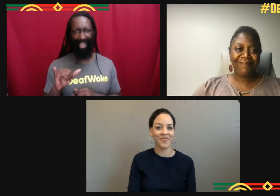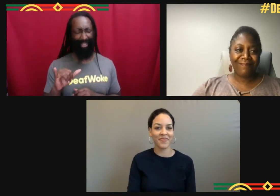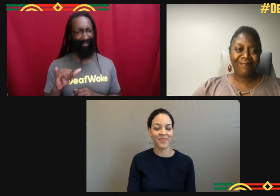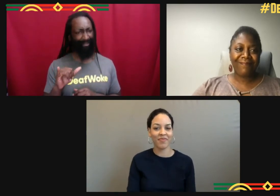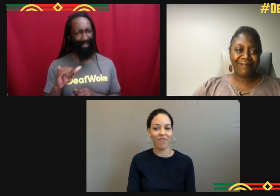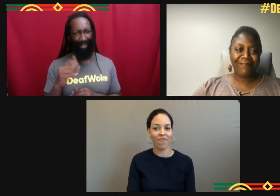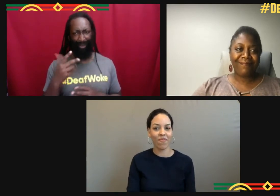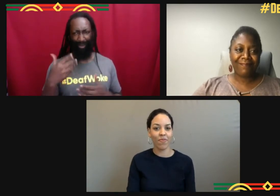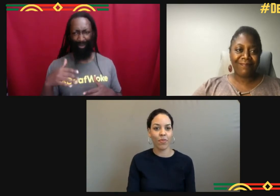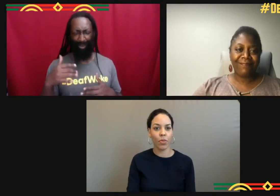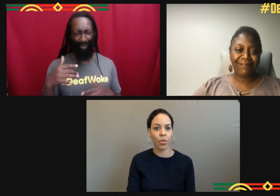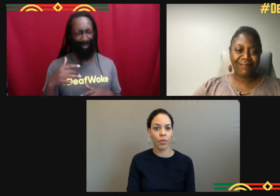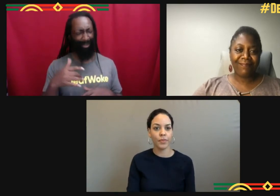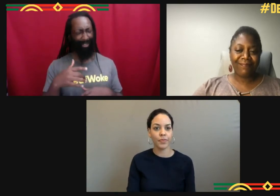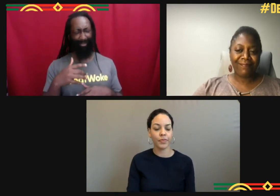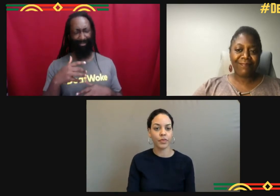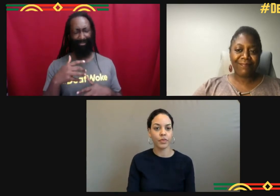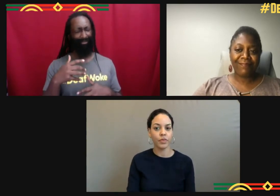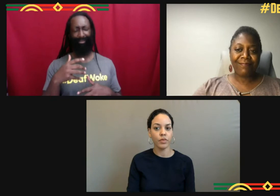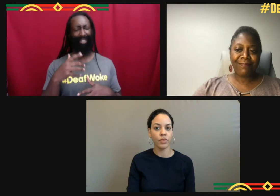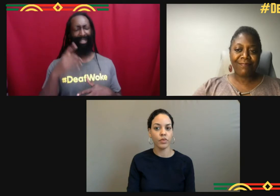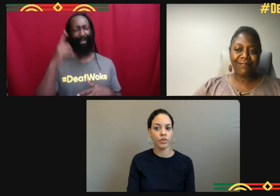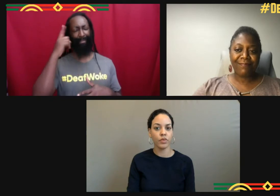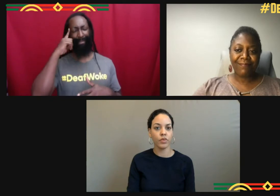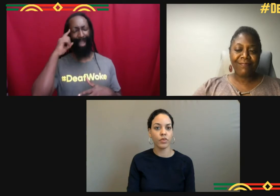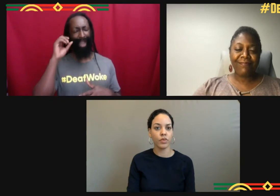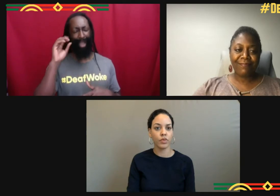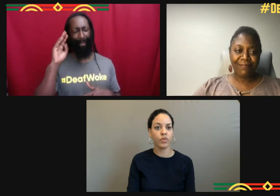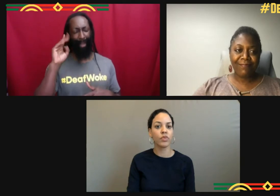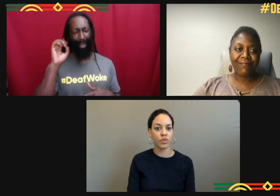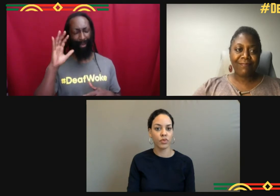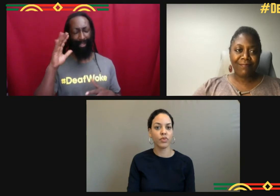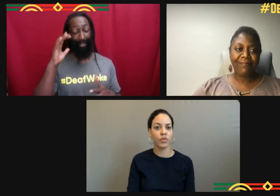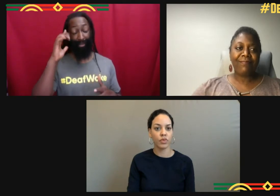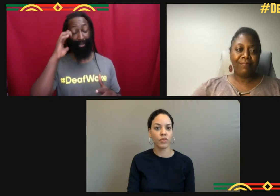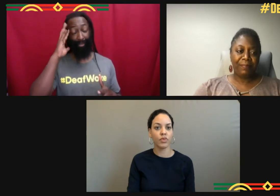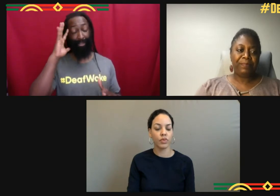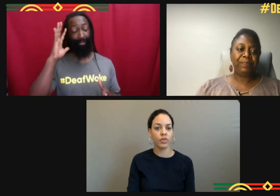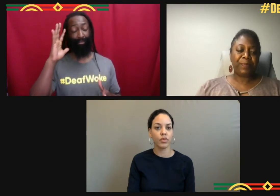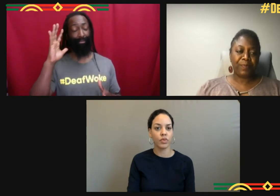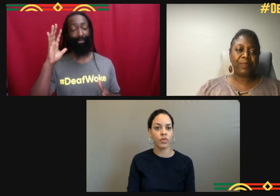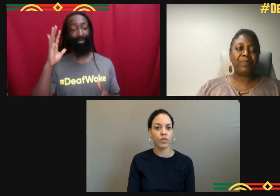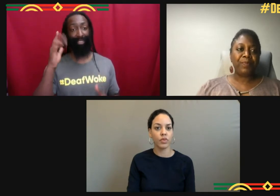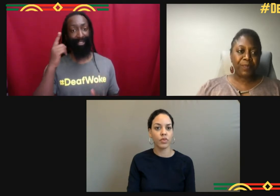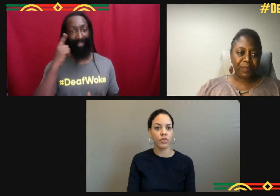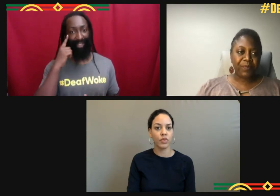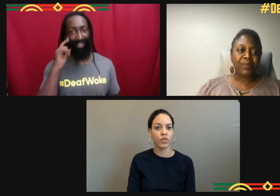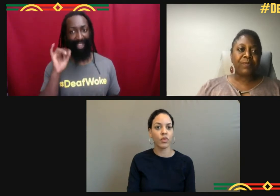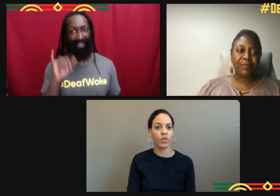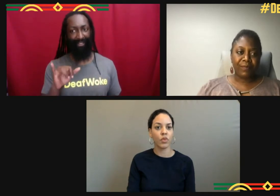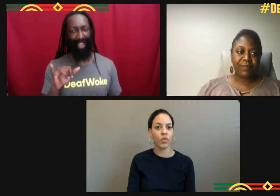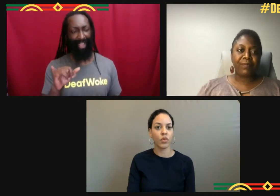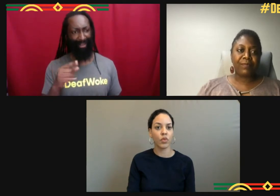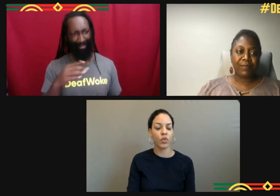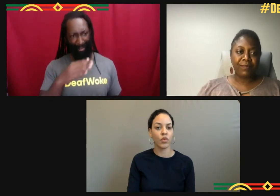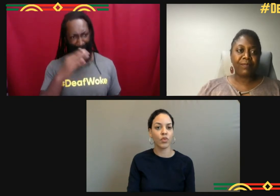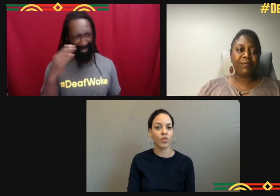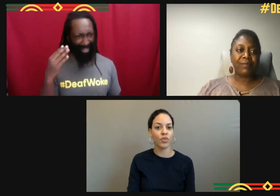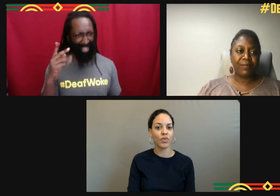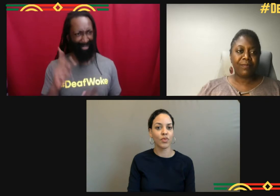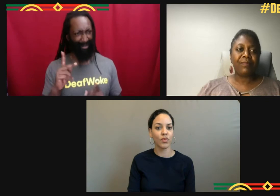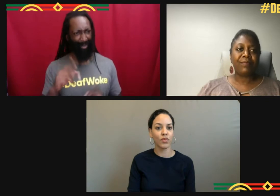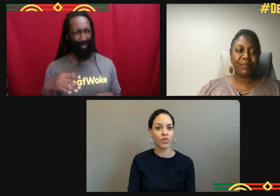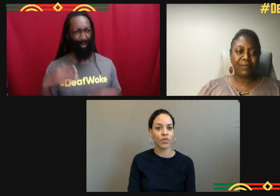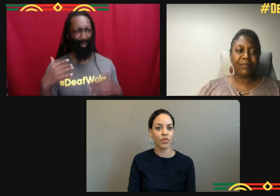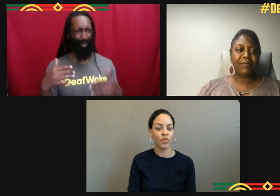error. yeah, there was an interview that she was she provided at the White House. My mind, I was just it